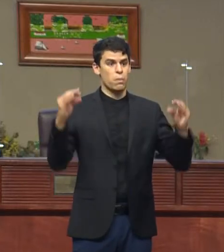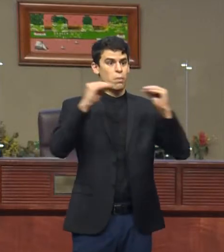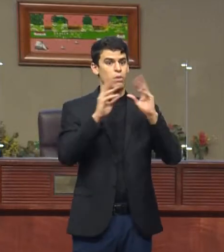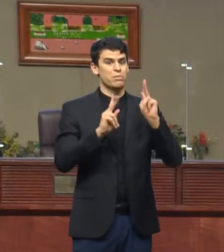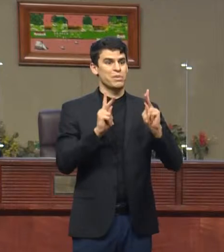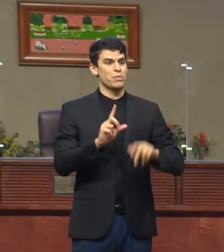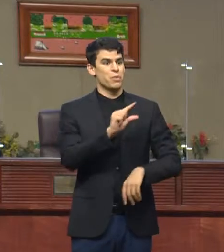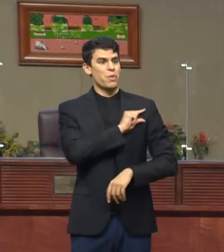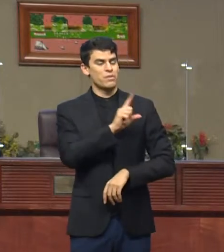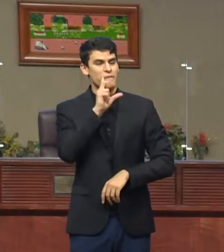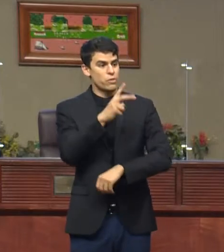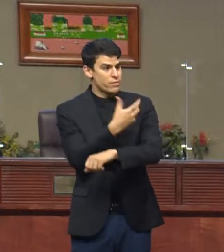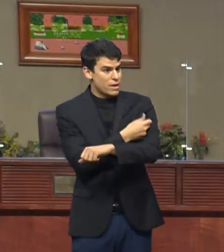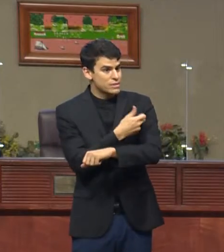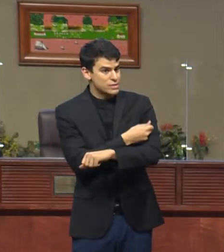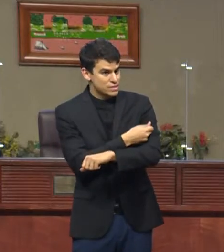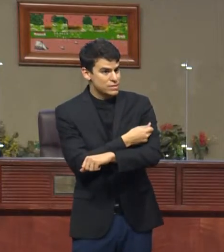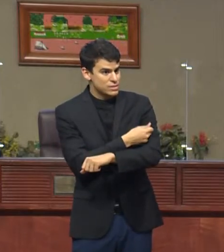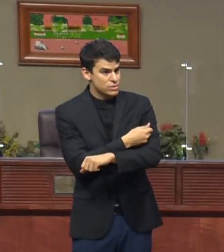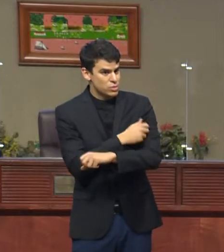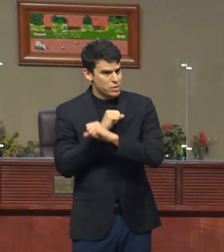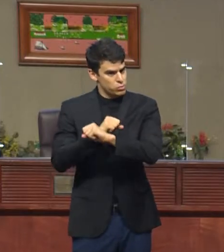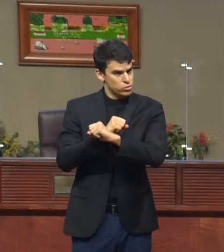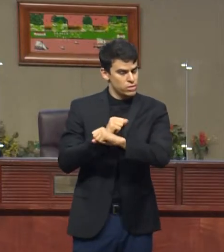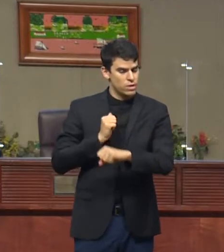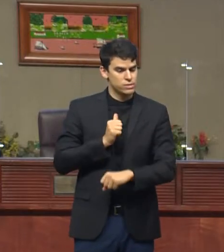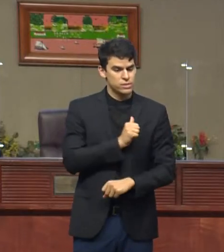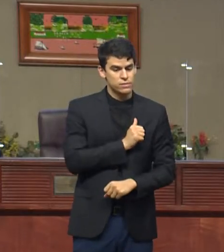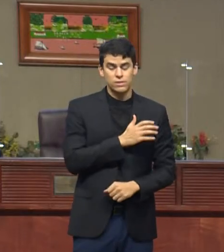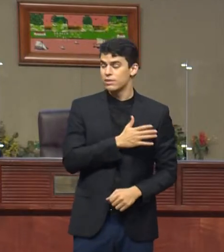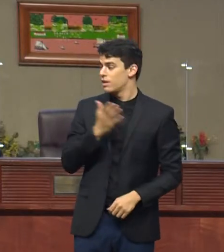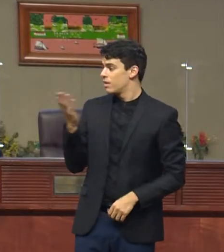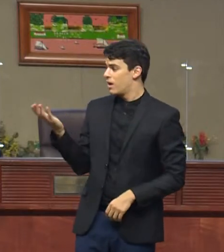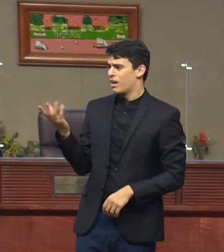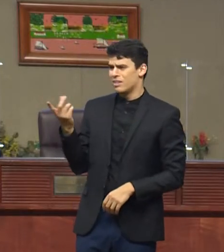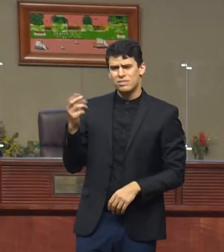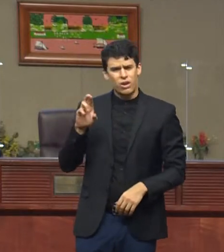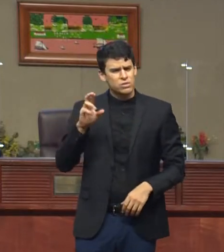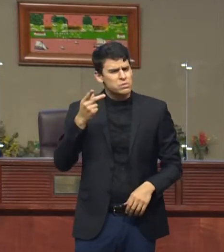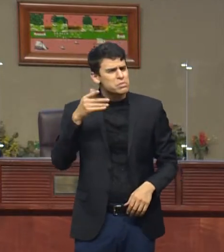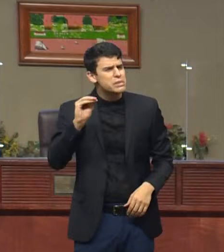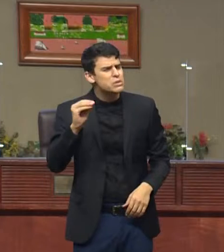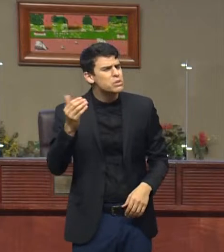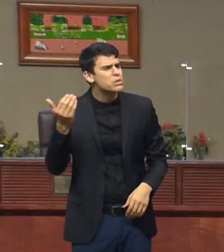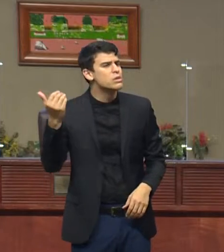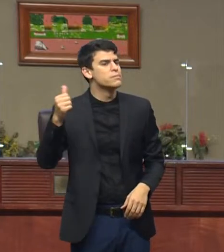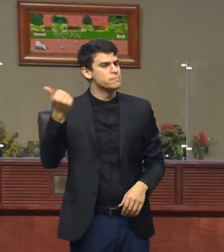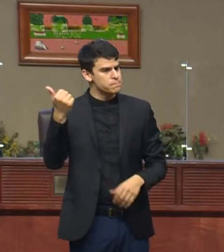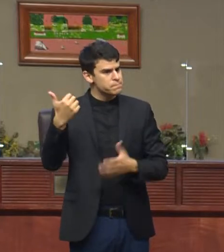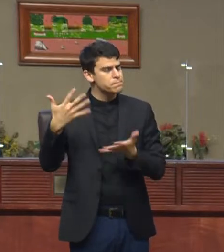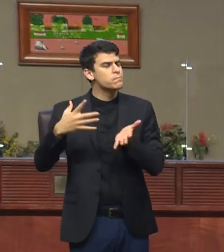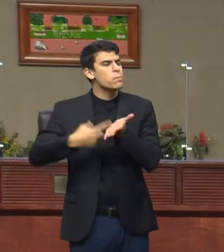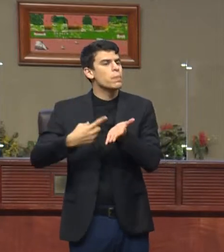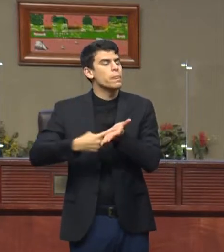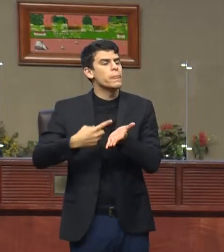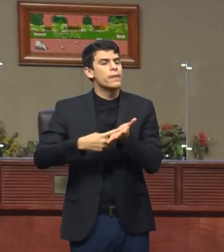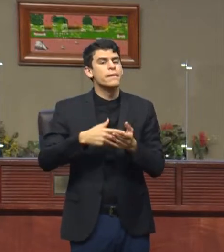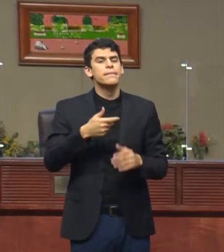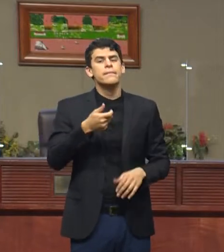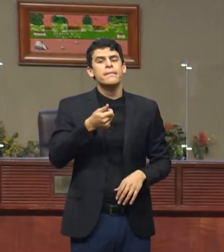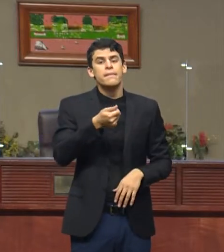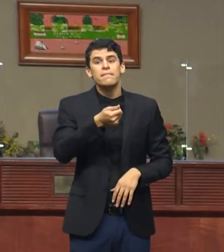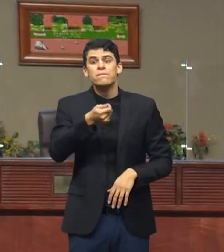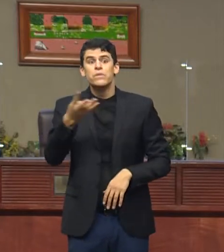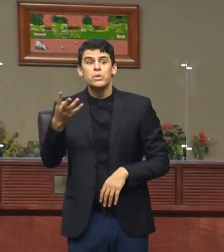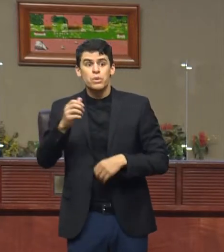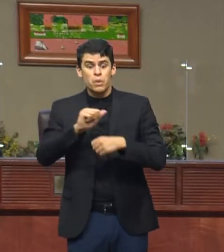viruses and the variants. Now, Dr. Pina also, I heard him share earlier today that a couple of additional